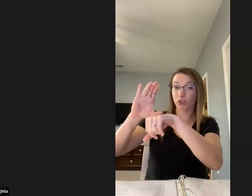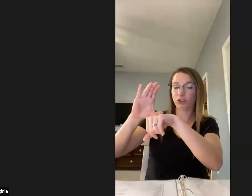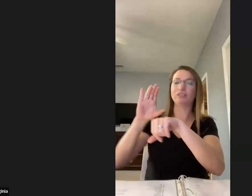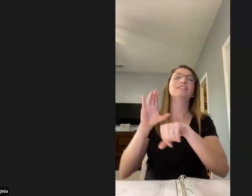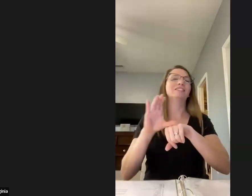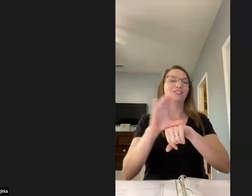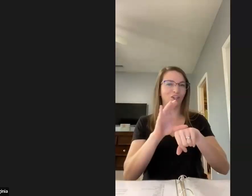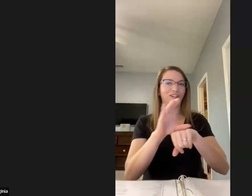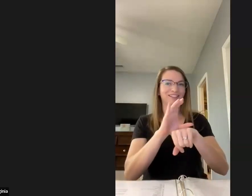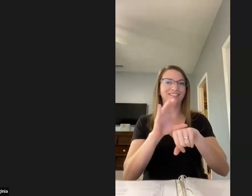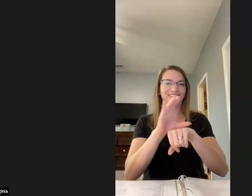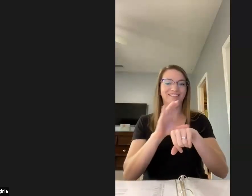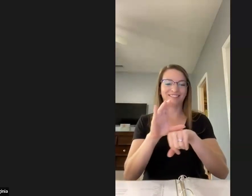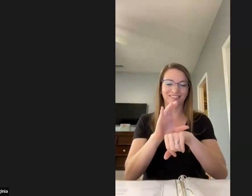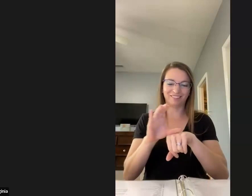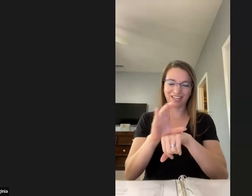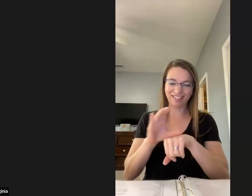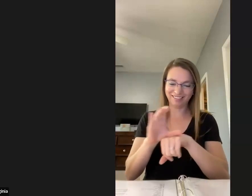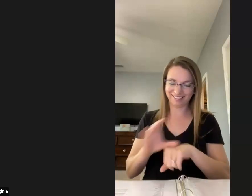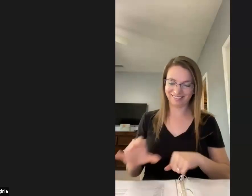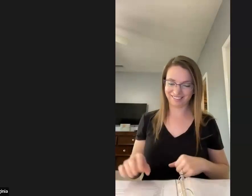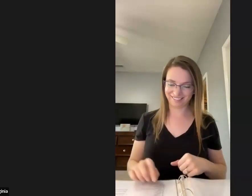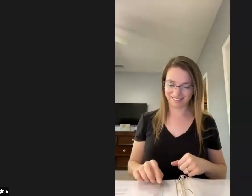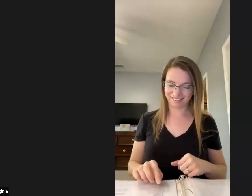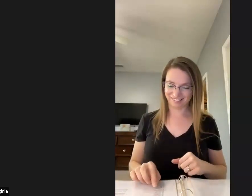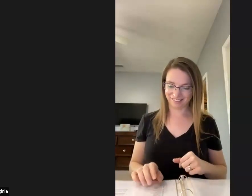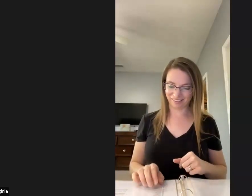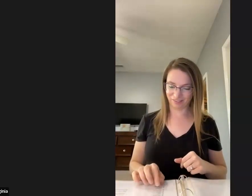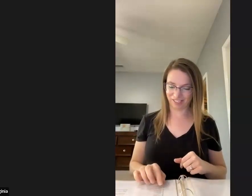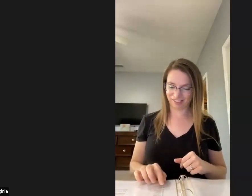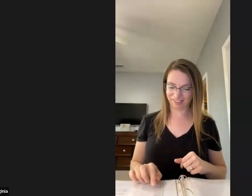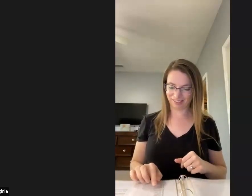Church, chocolate. Okay. All right.